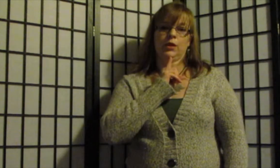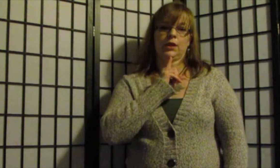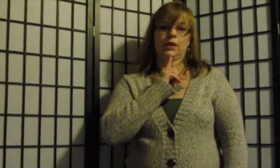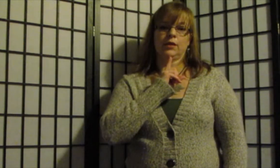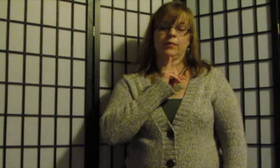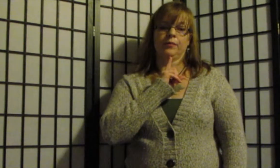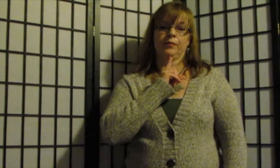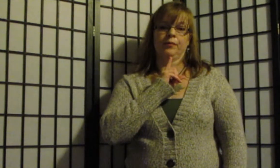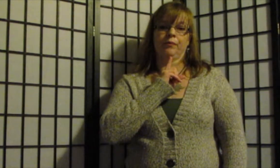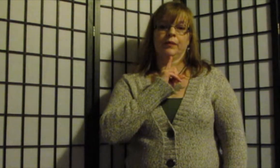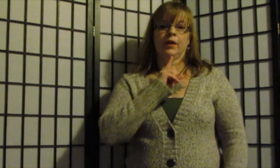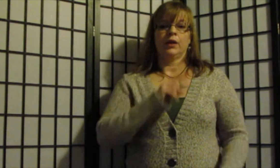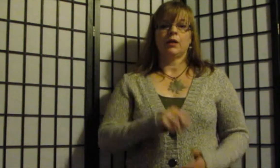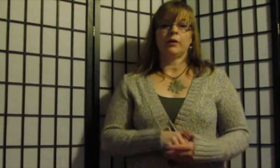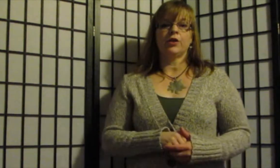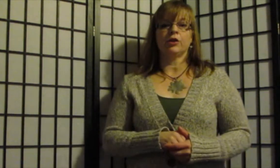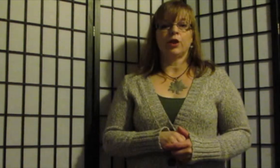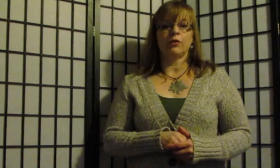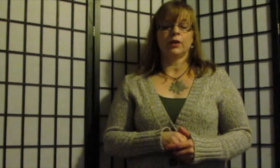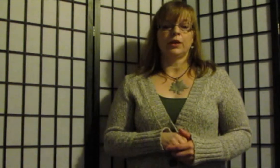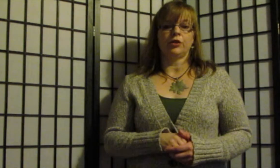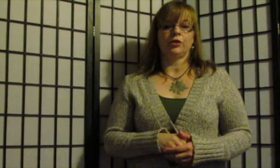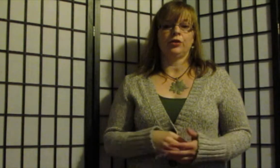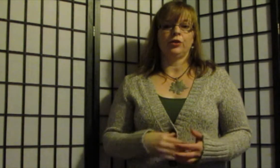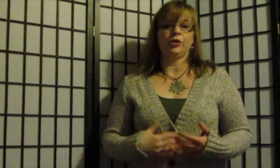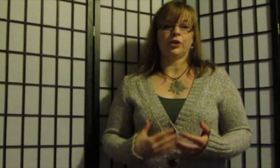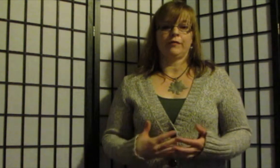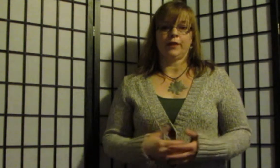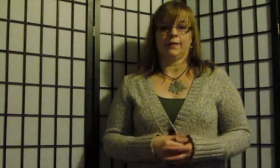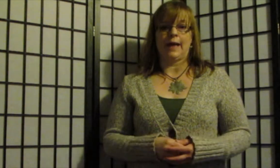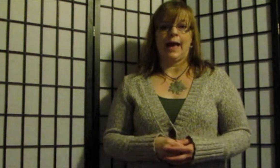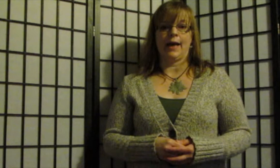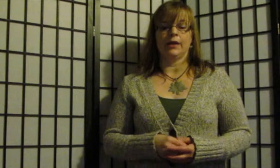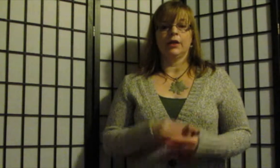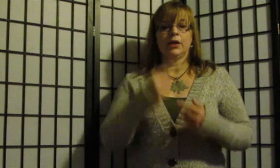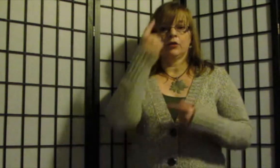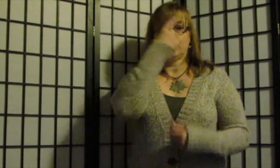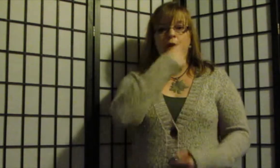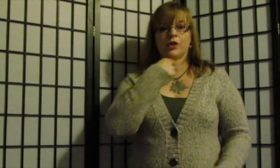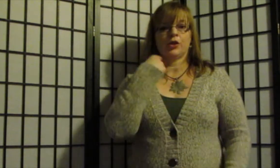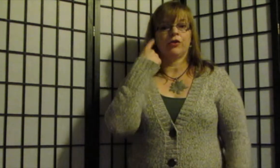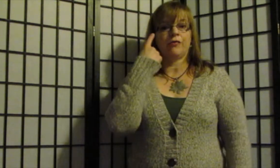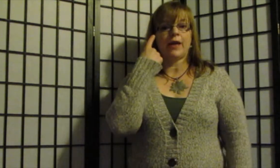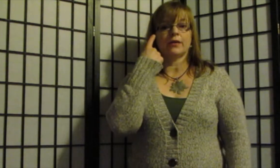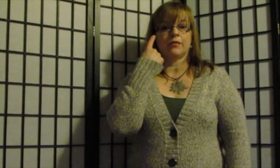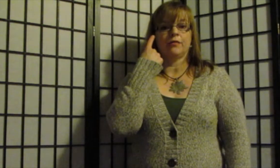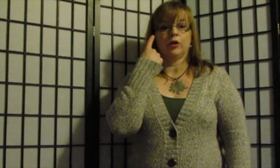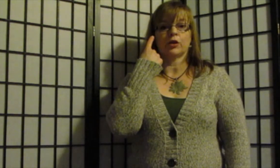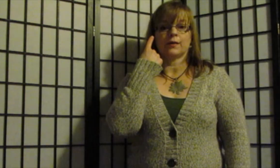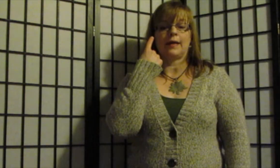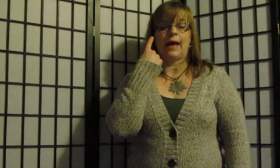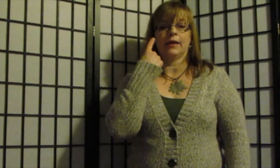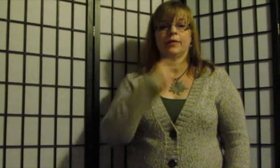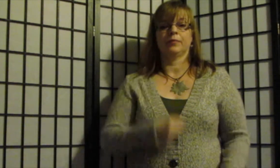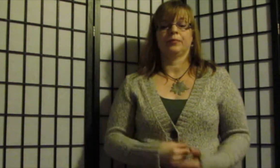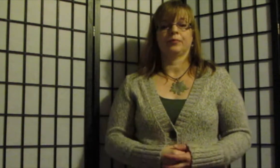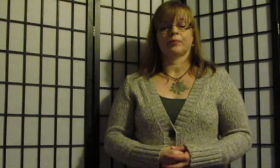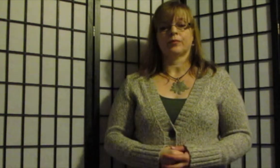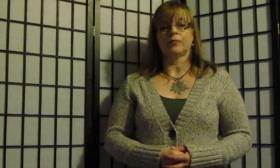Lonely. Now when you're lonely, you usually feel sad, so make sure your face looks sad.